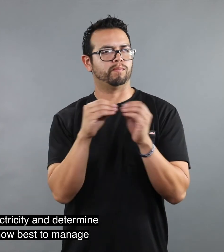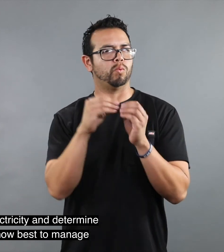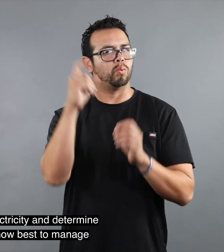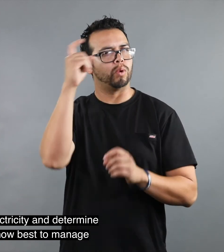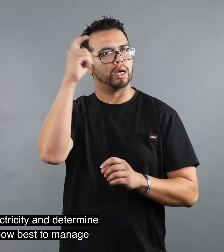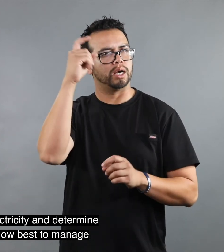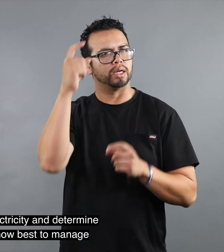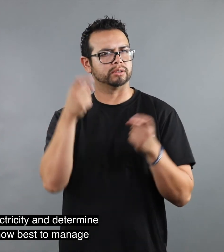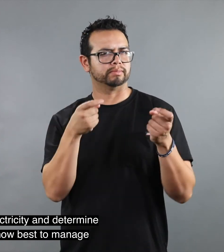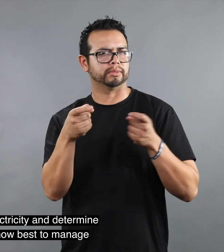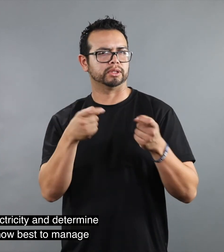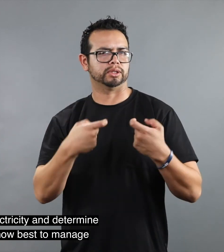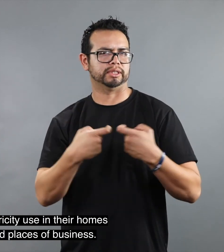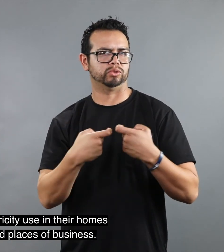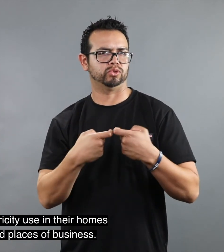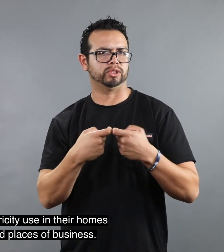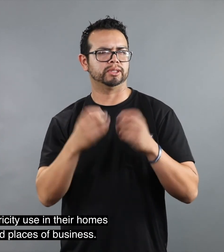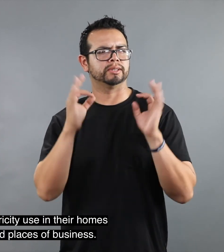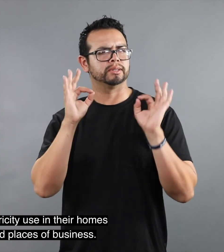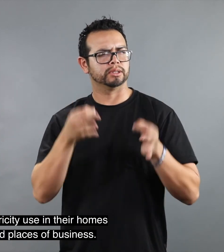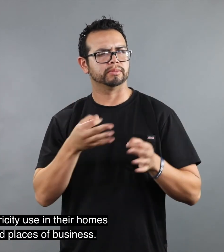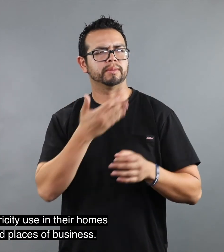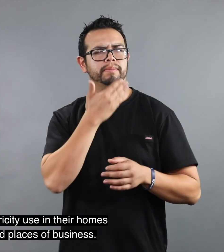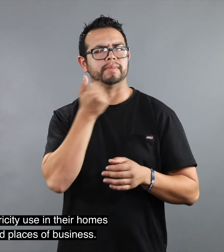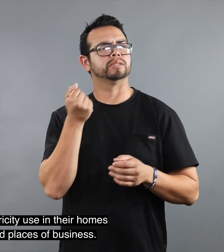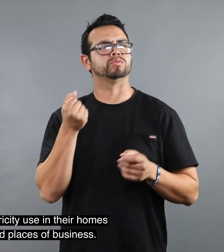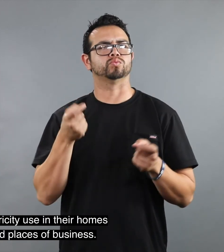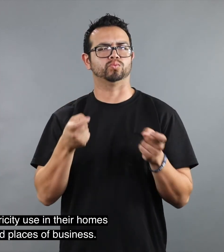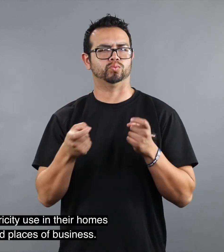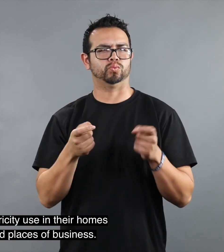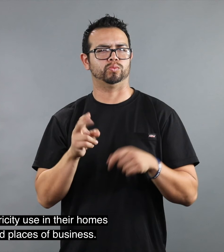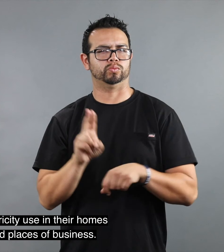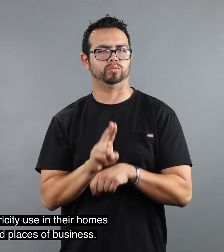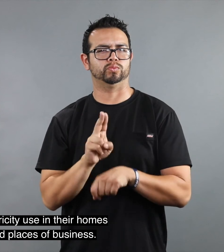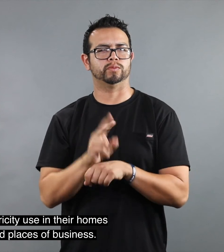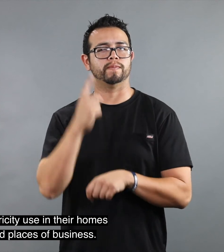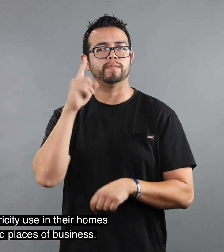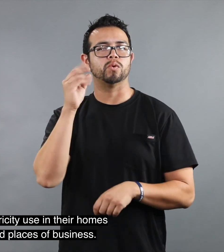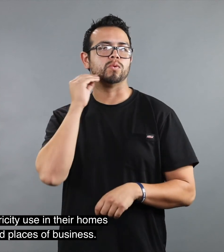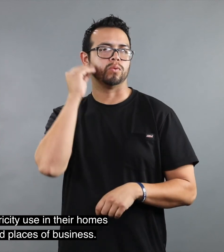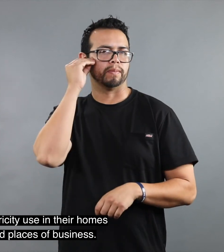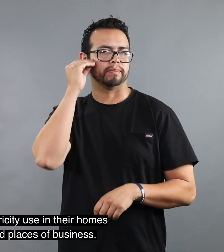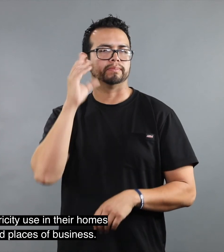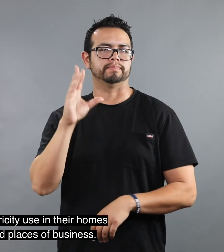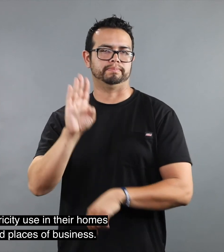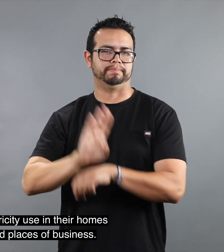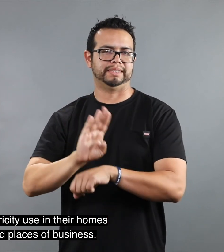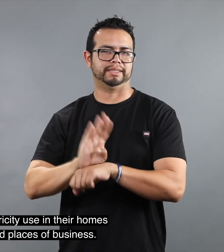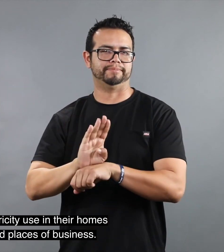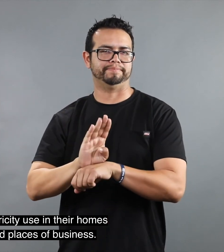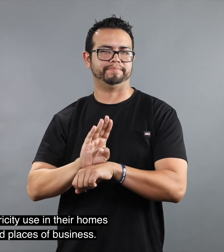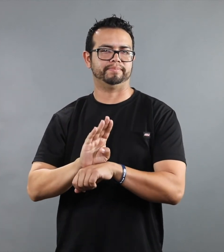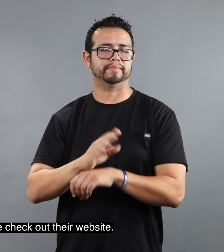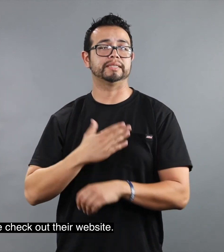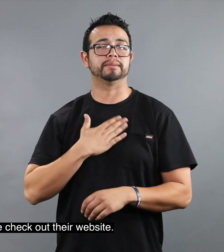determine how to best manage electricity use in their homes and place of business. Please check out their website.